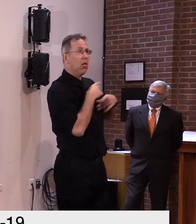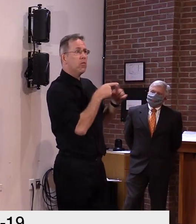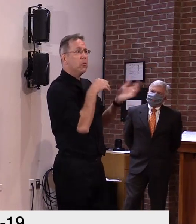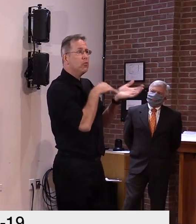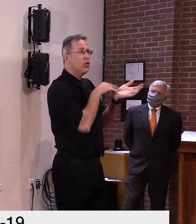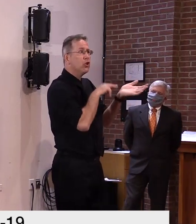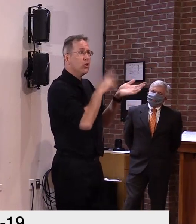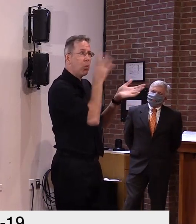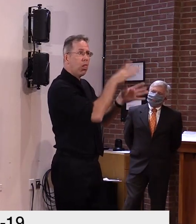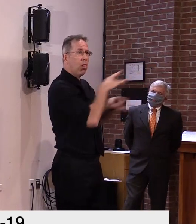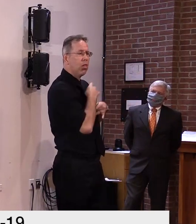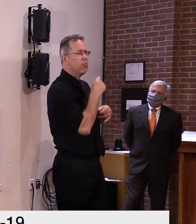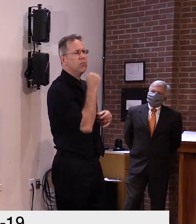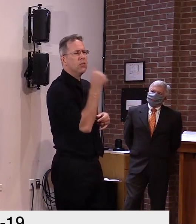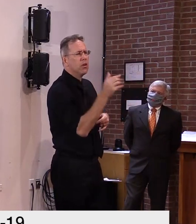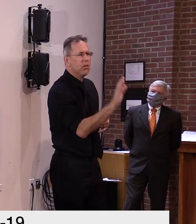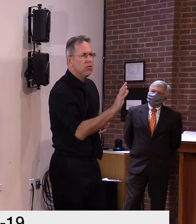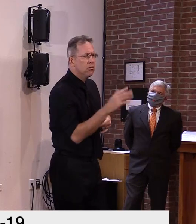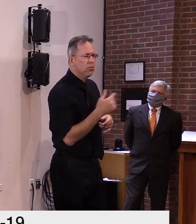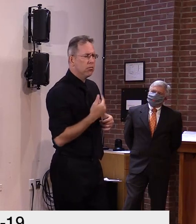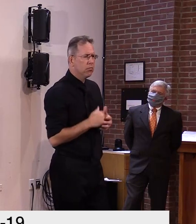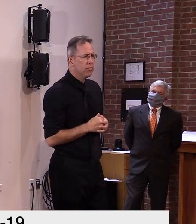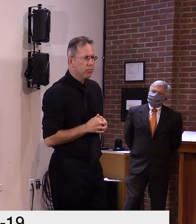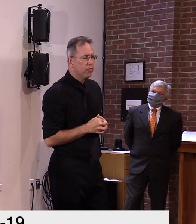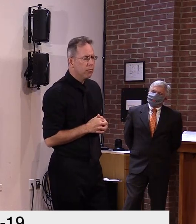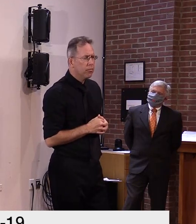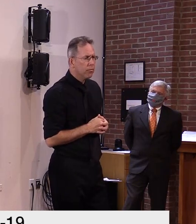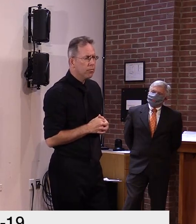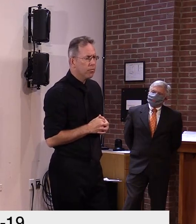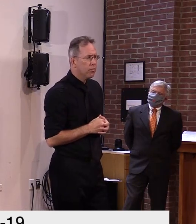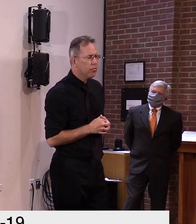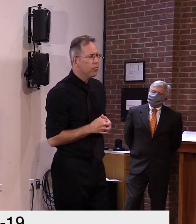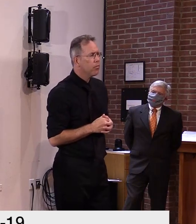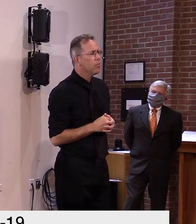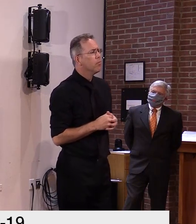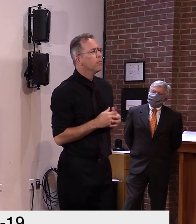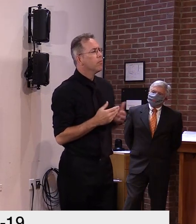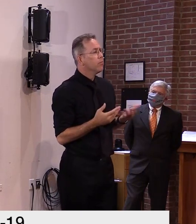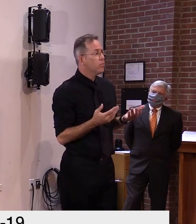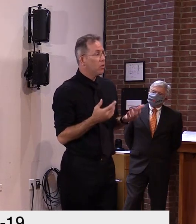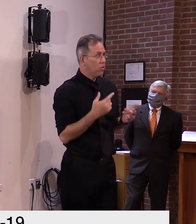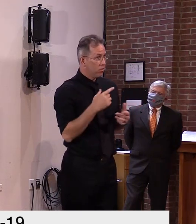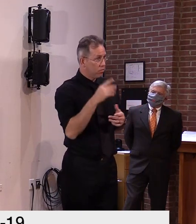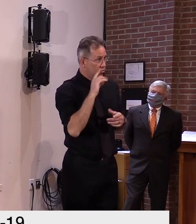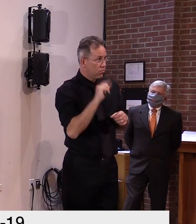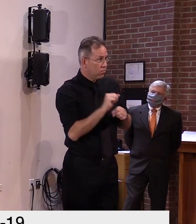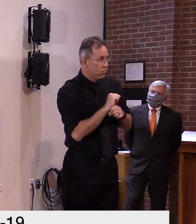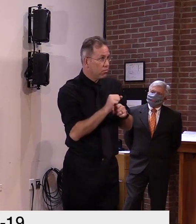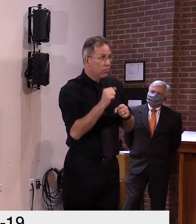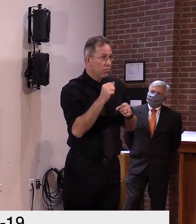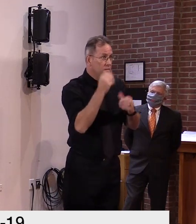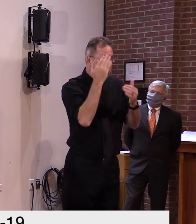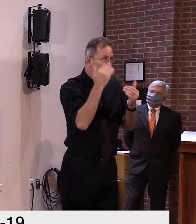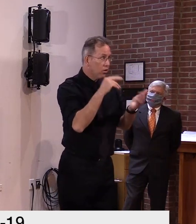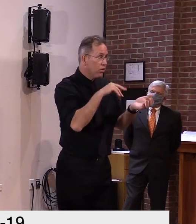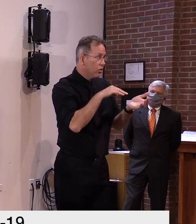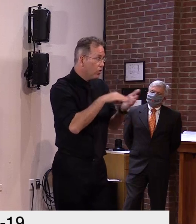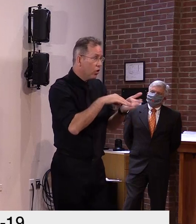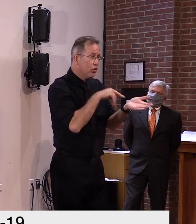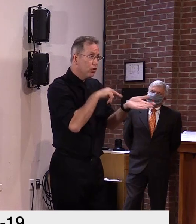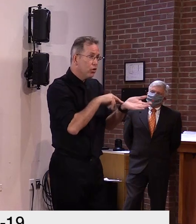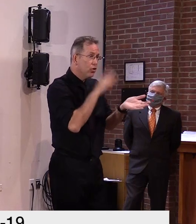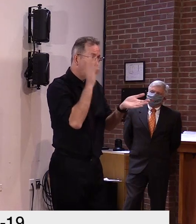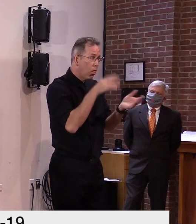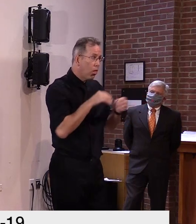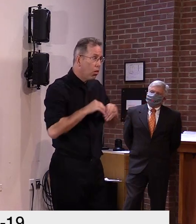hospital. So the chance, again, of that happening is real, but it just has not been an issue